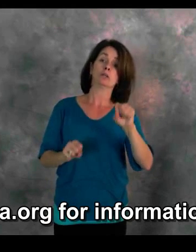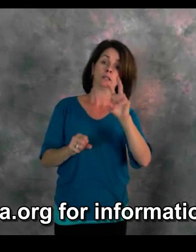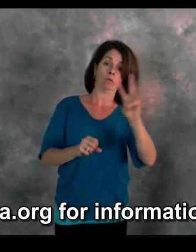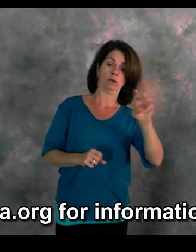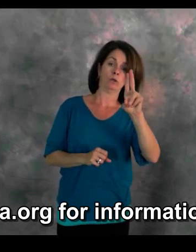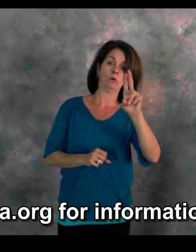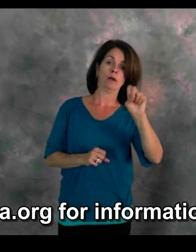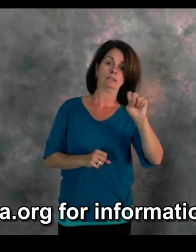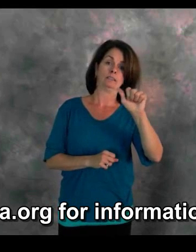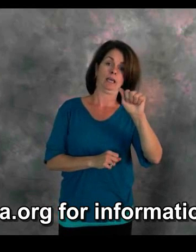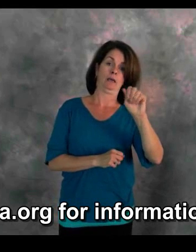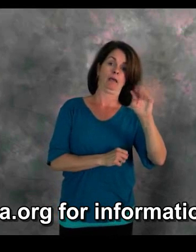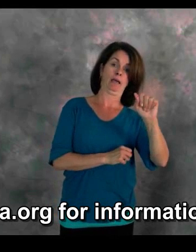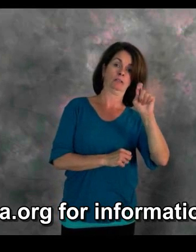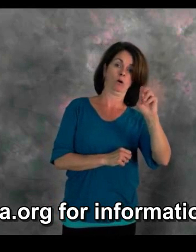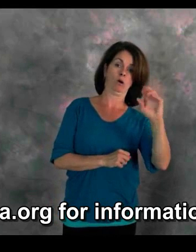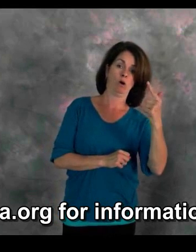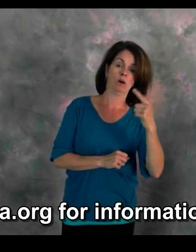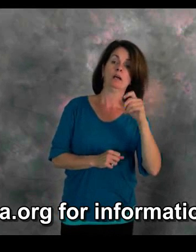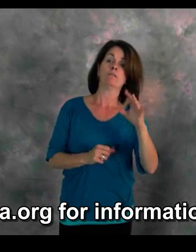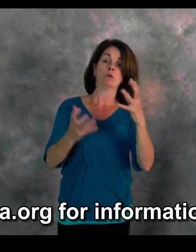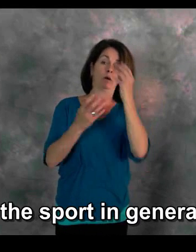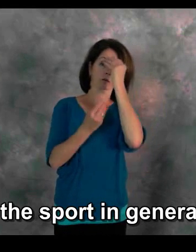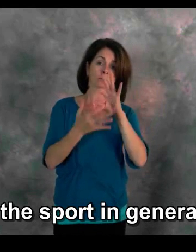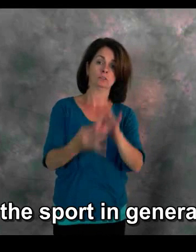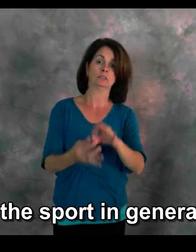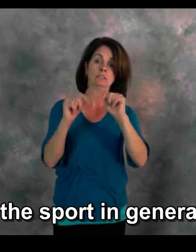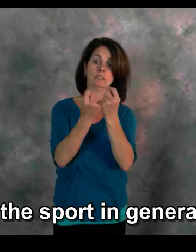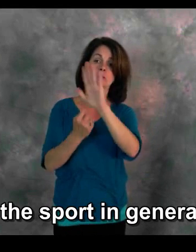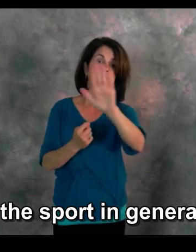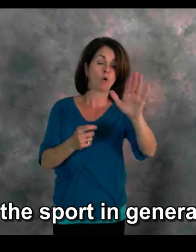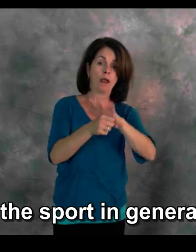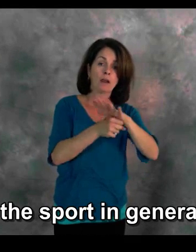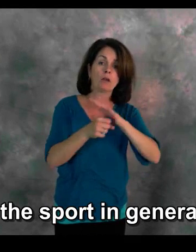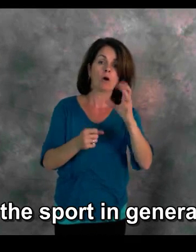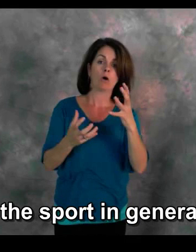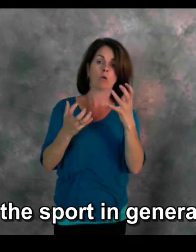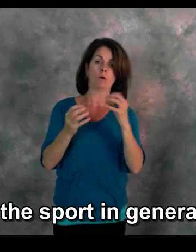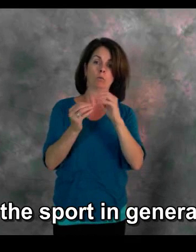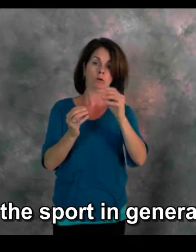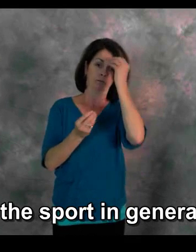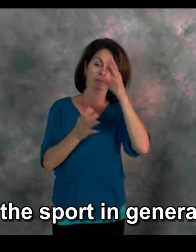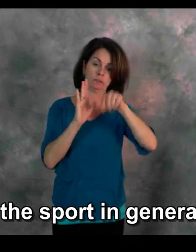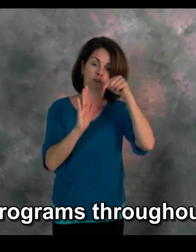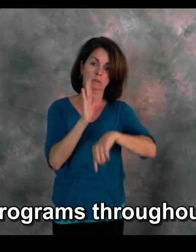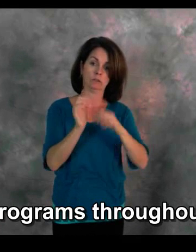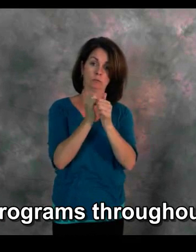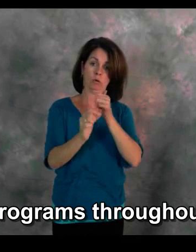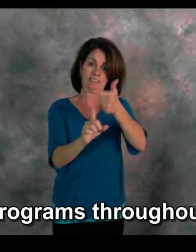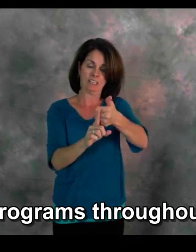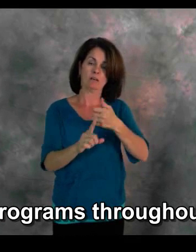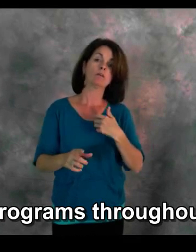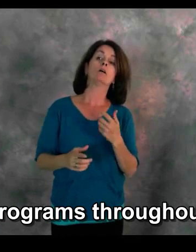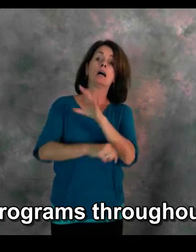website, usaba.org, for information about teams in your area or the sport in general. Colorado